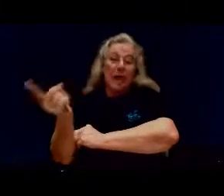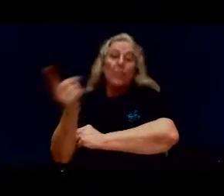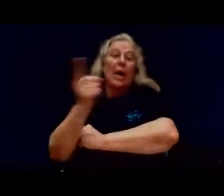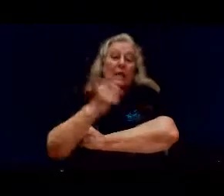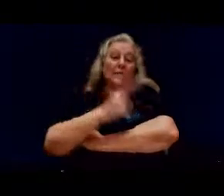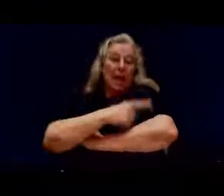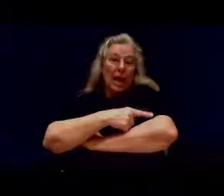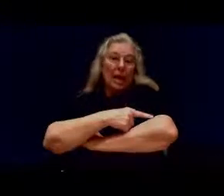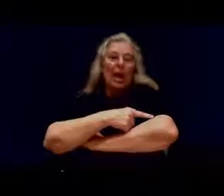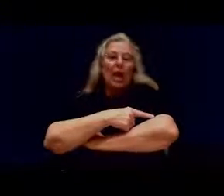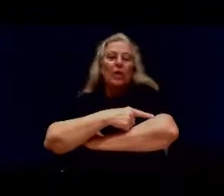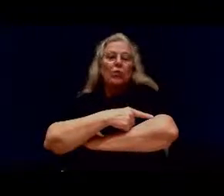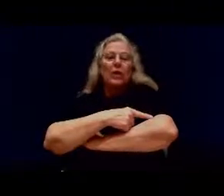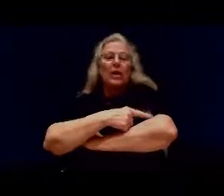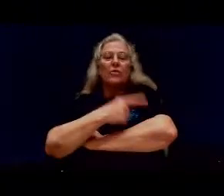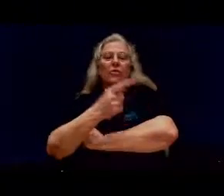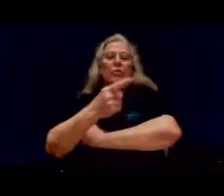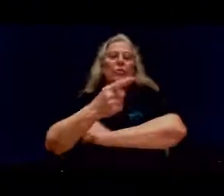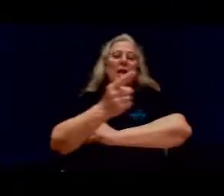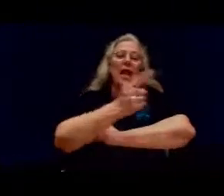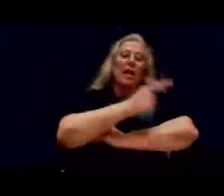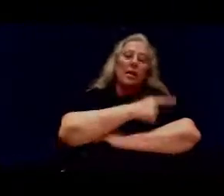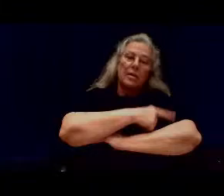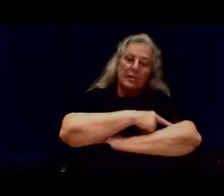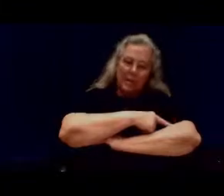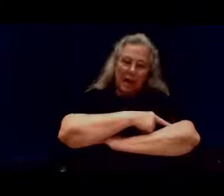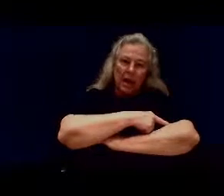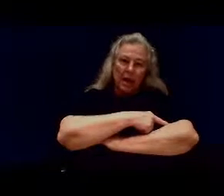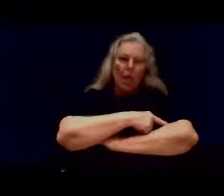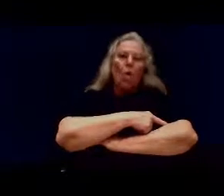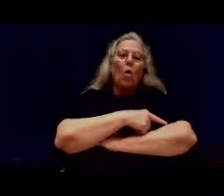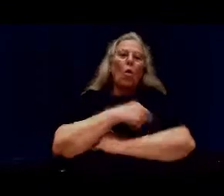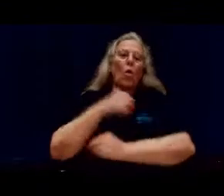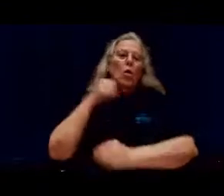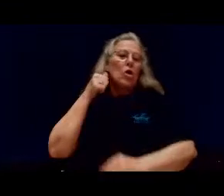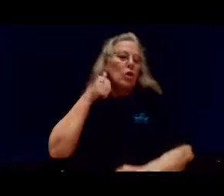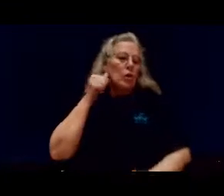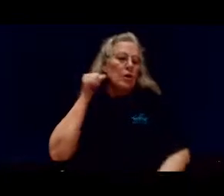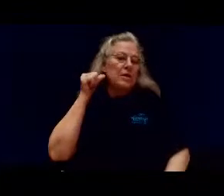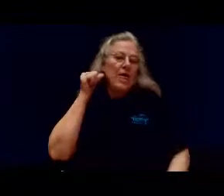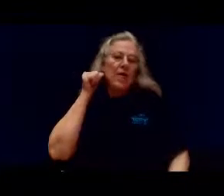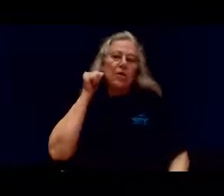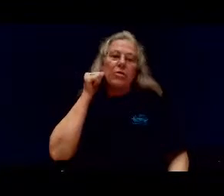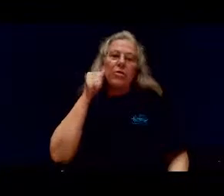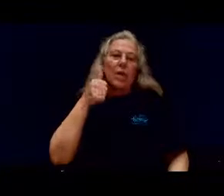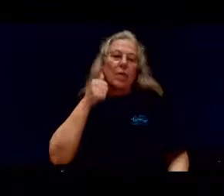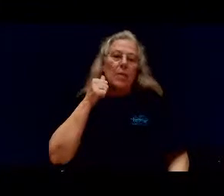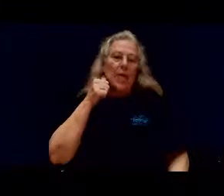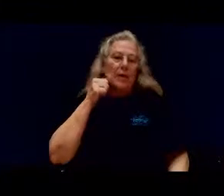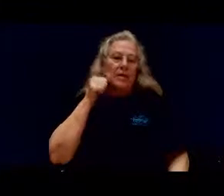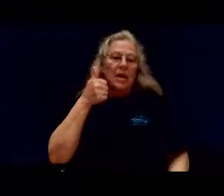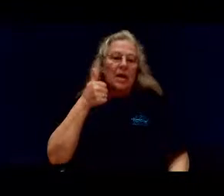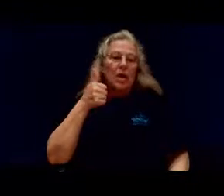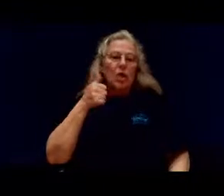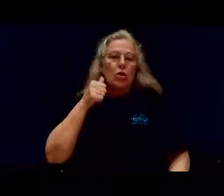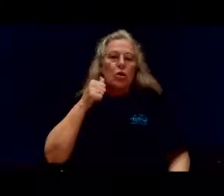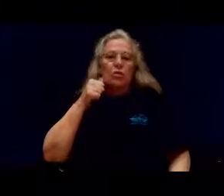by day, and you can either do day, day, or you can take your thumb, and it's like you're